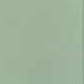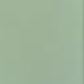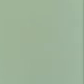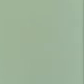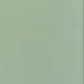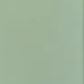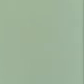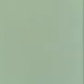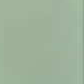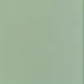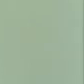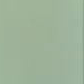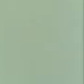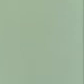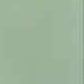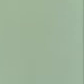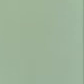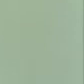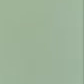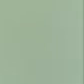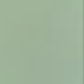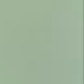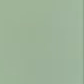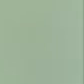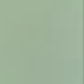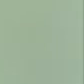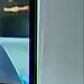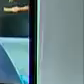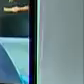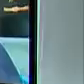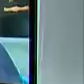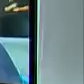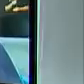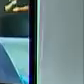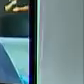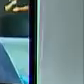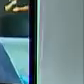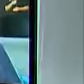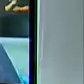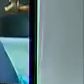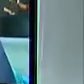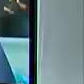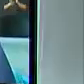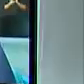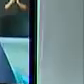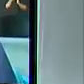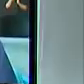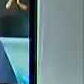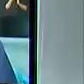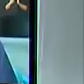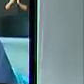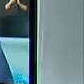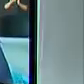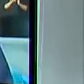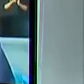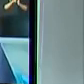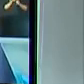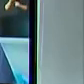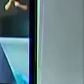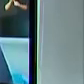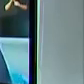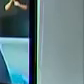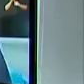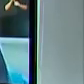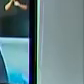of this one. Colin, sorry. Is it possible to say why, while it's important to have the R number